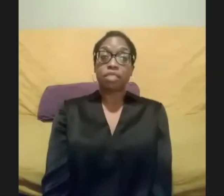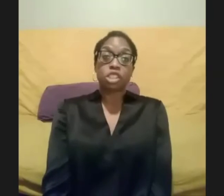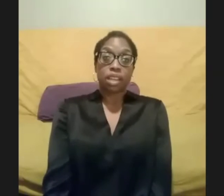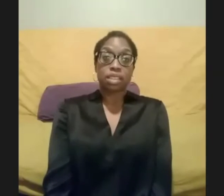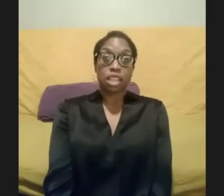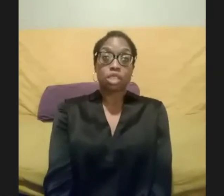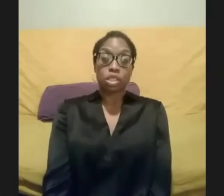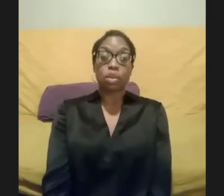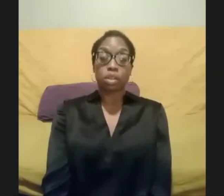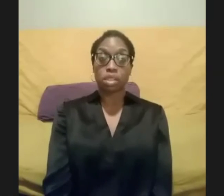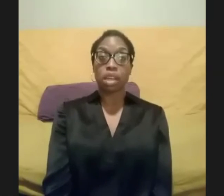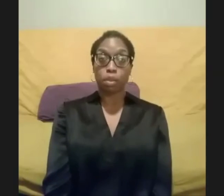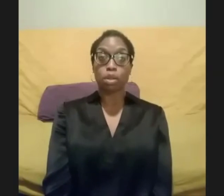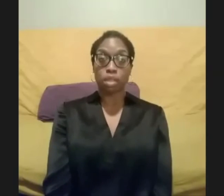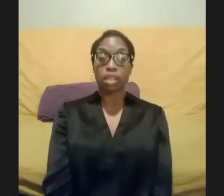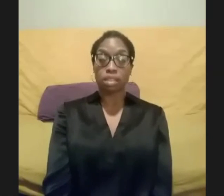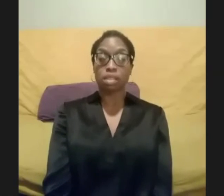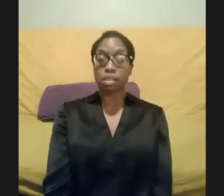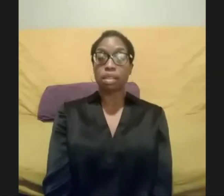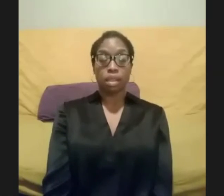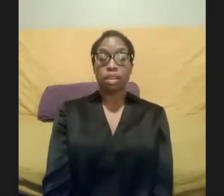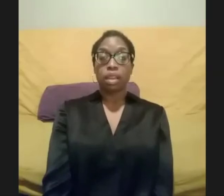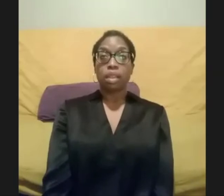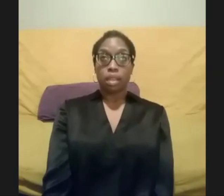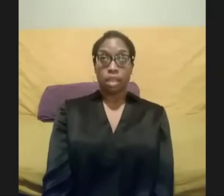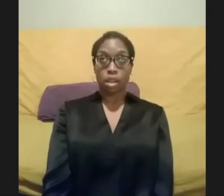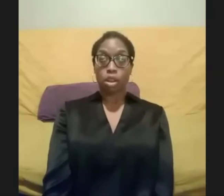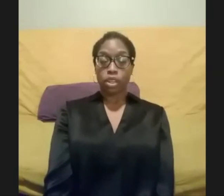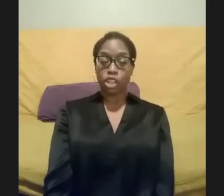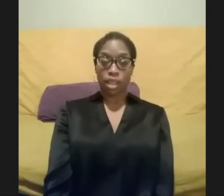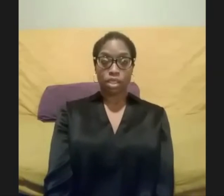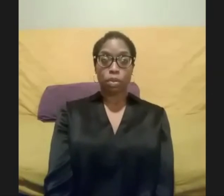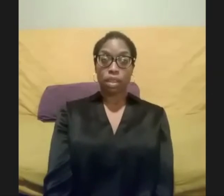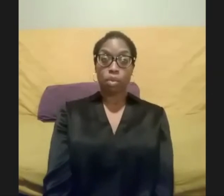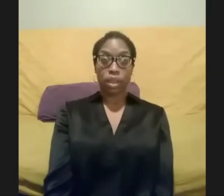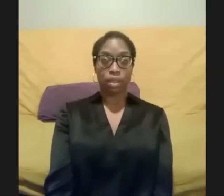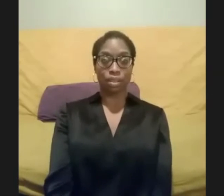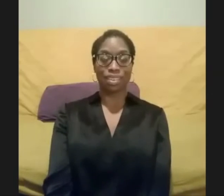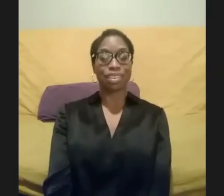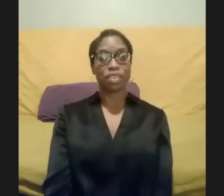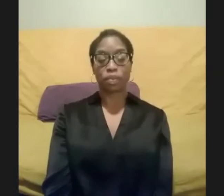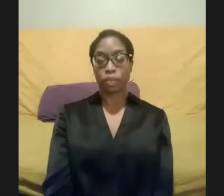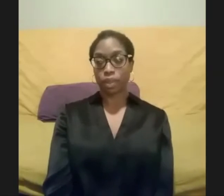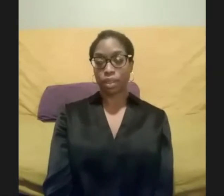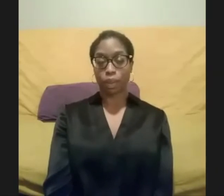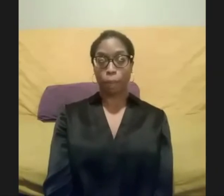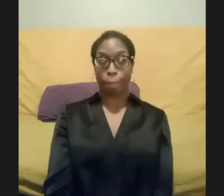I can say that. So I do understand personally, this is an ongoing challenge, I'll put it that way. Okay, thank